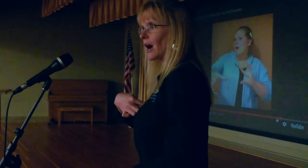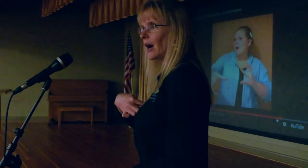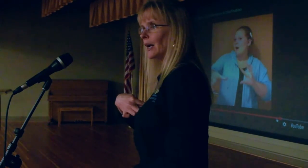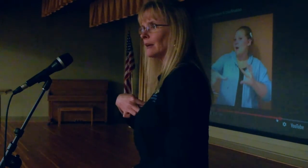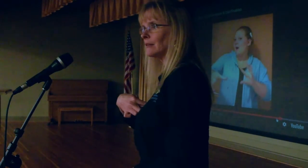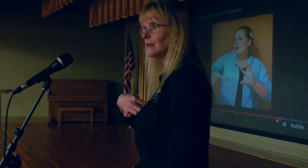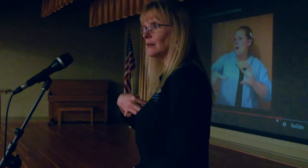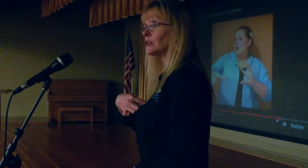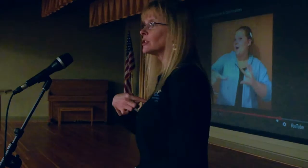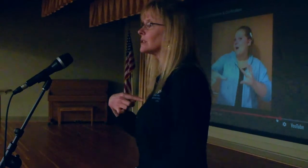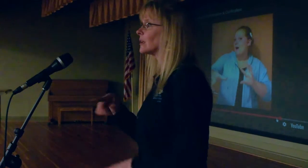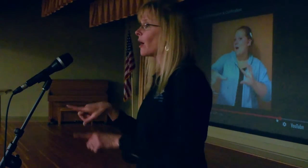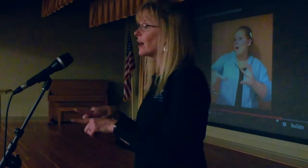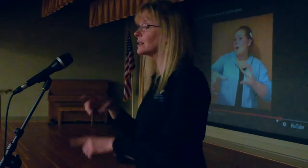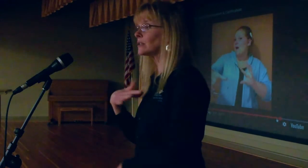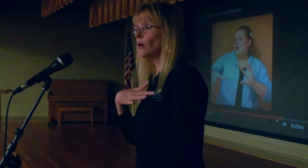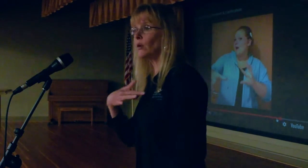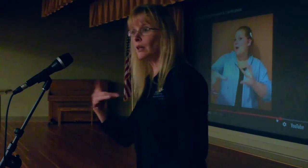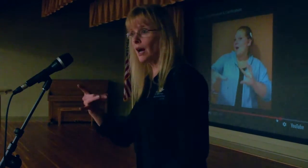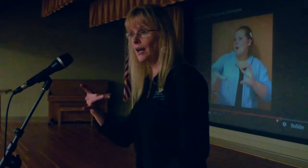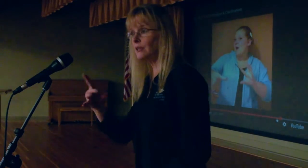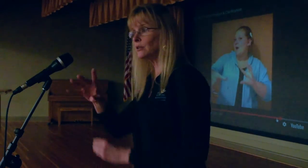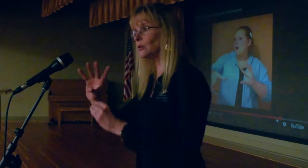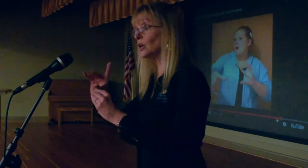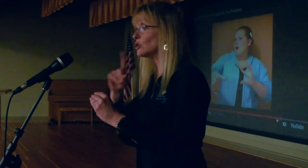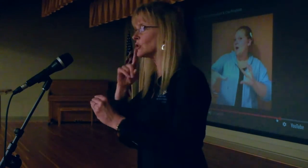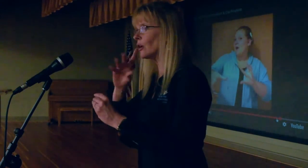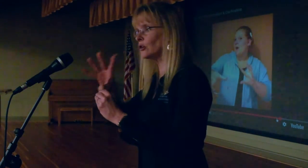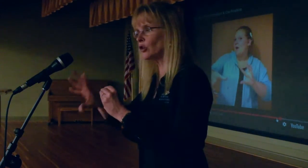I. She said also like to, and you saw it on her